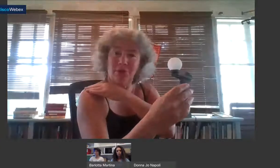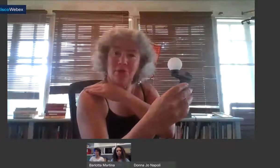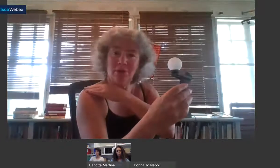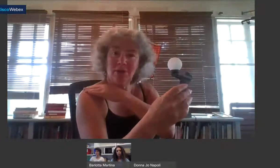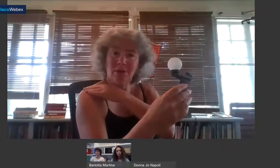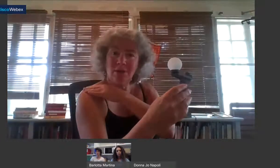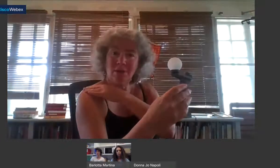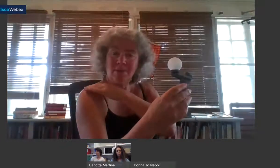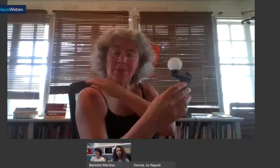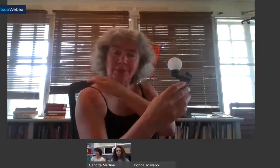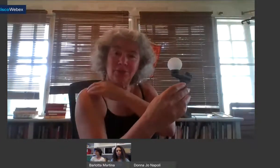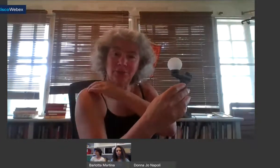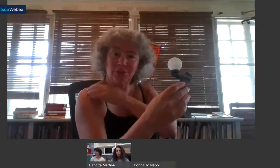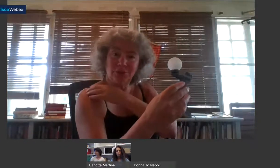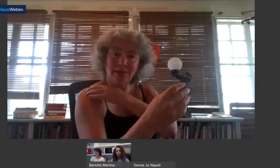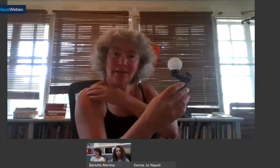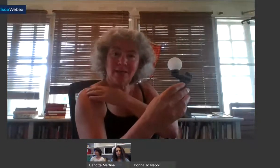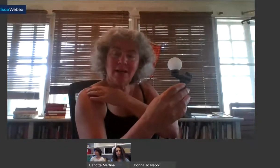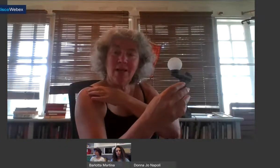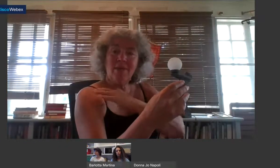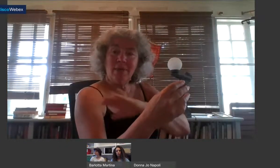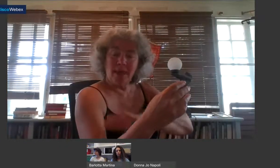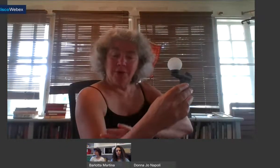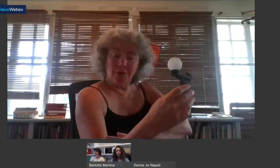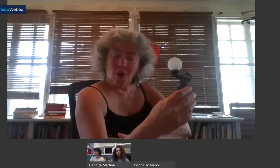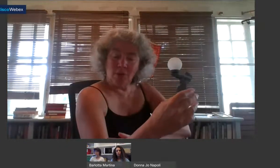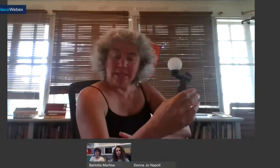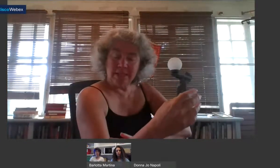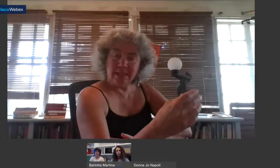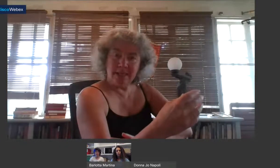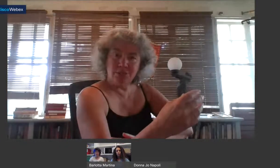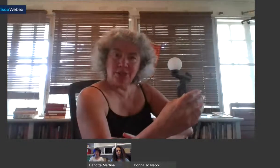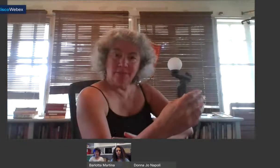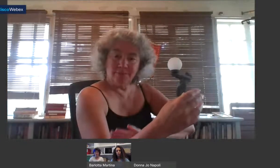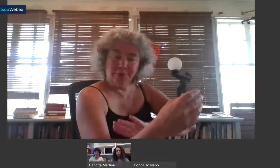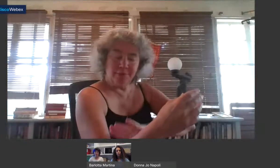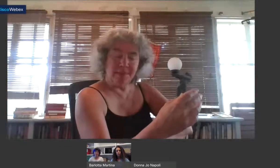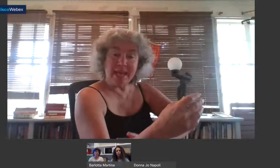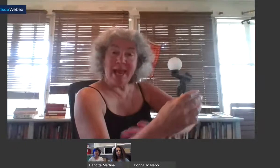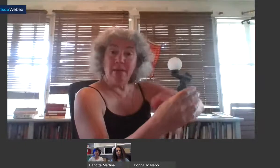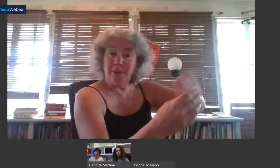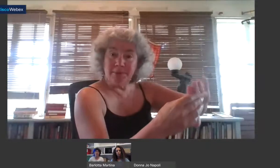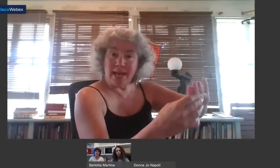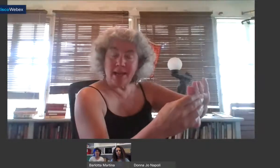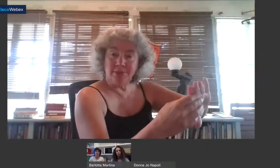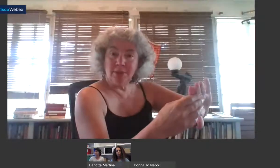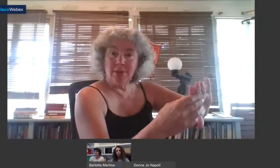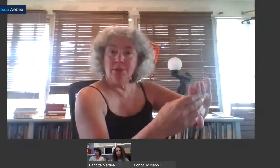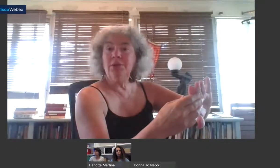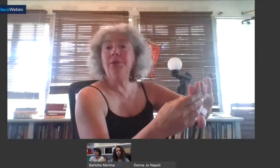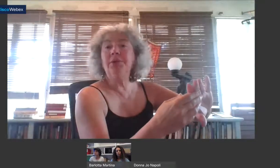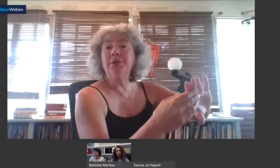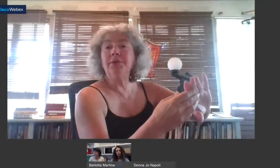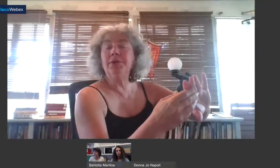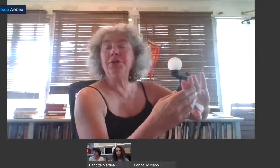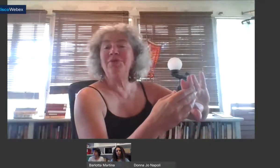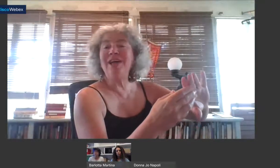shoulder joint, and you're only engaging from the elbow down, you've got